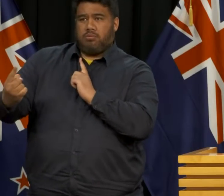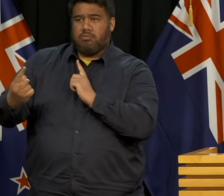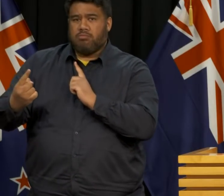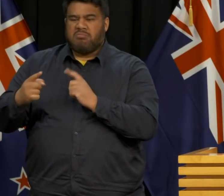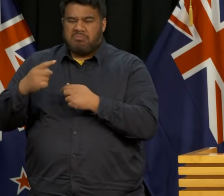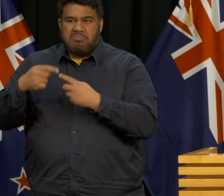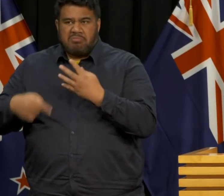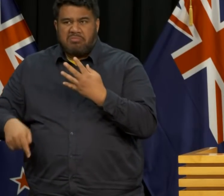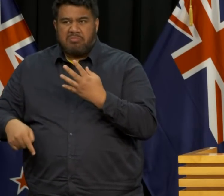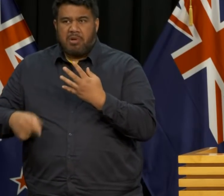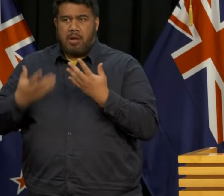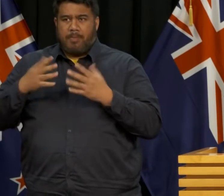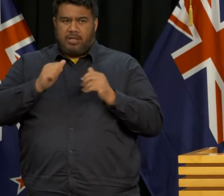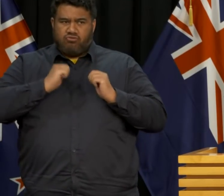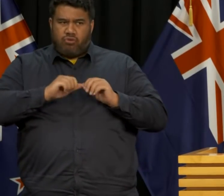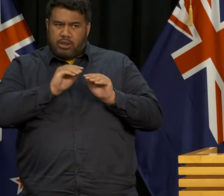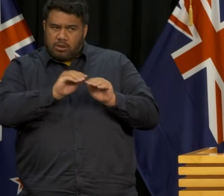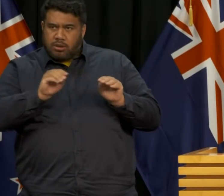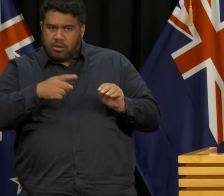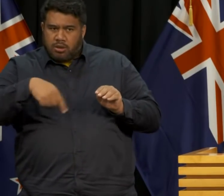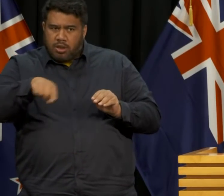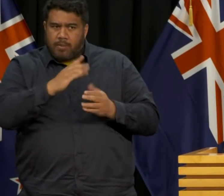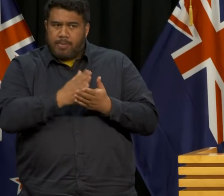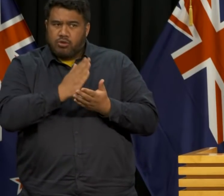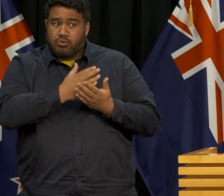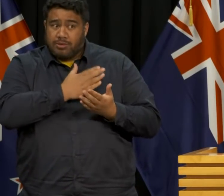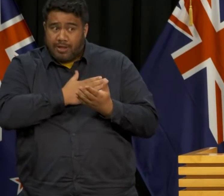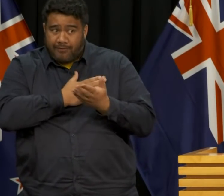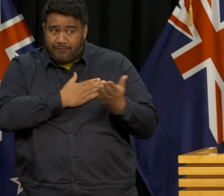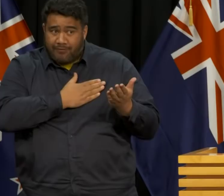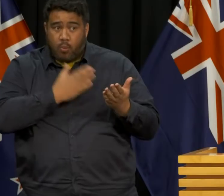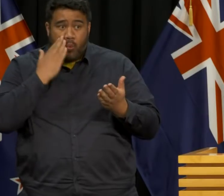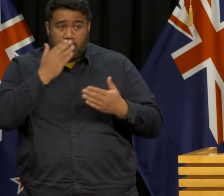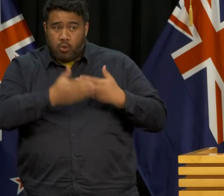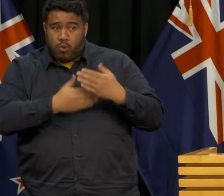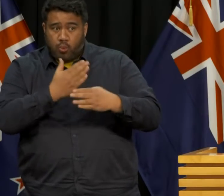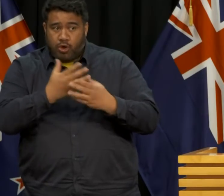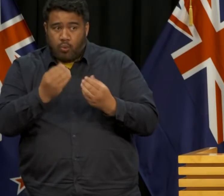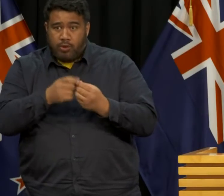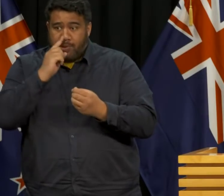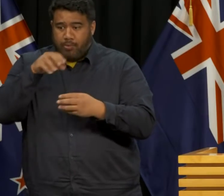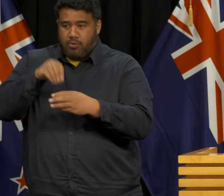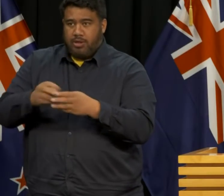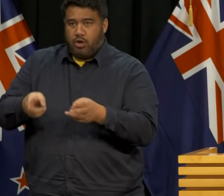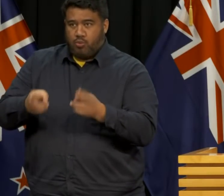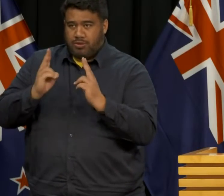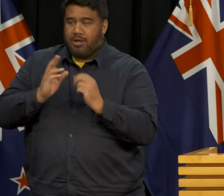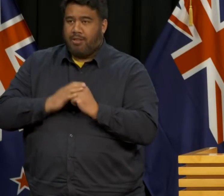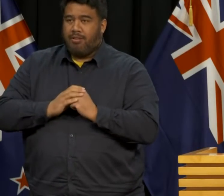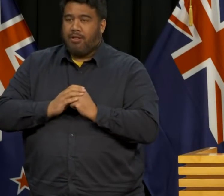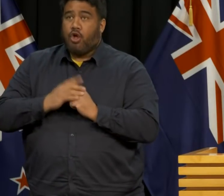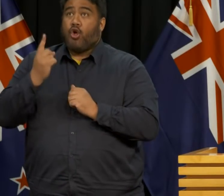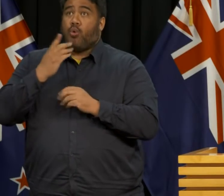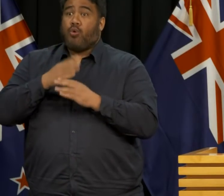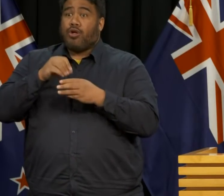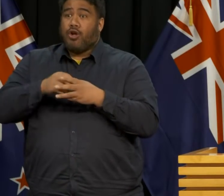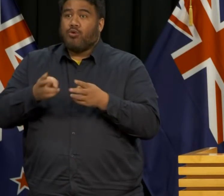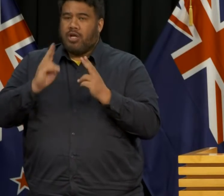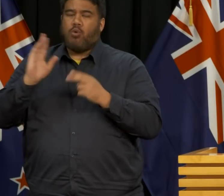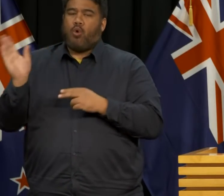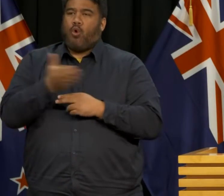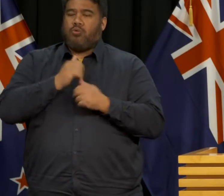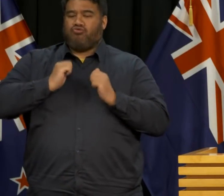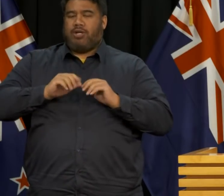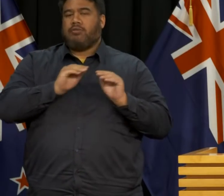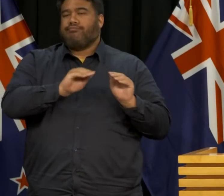given training on how to ensure that they're keeping safe whilst they're doing their jobs. That training's supplied to everybody who's working in those facilities,